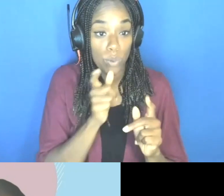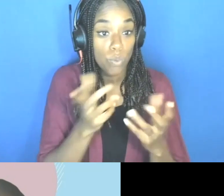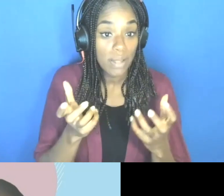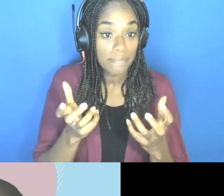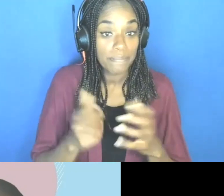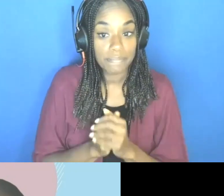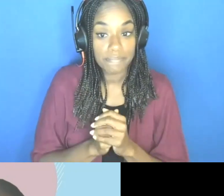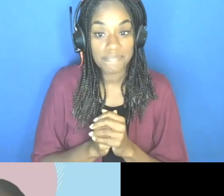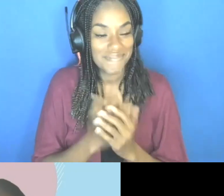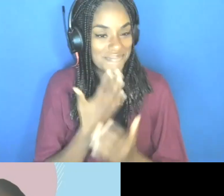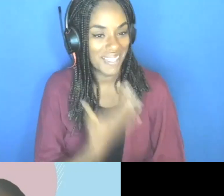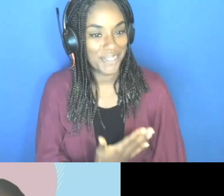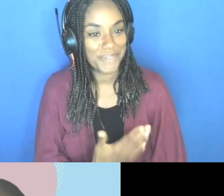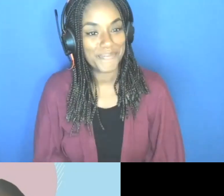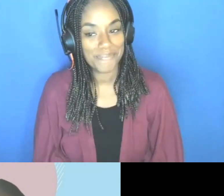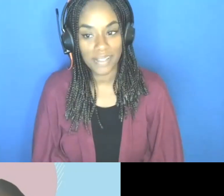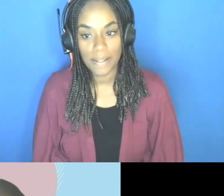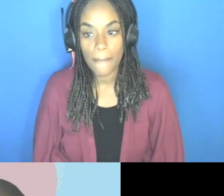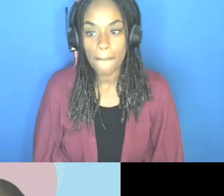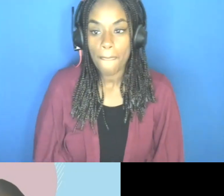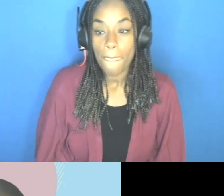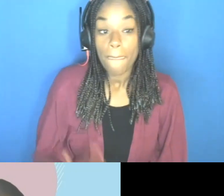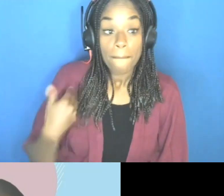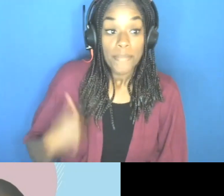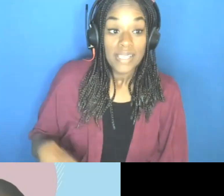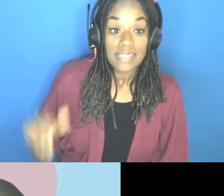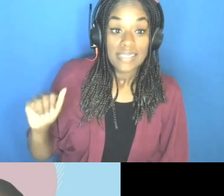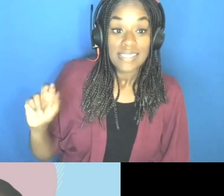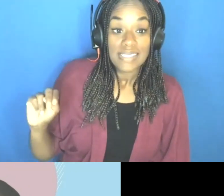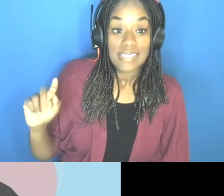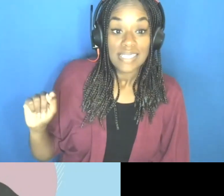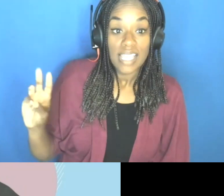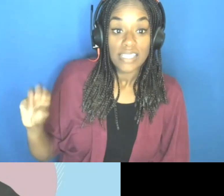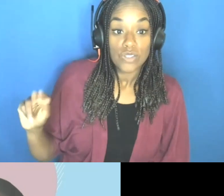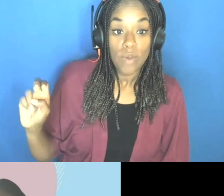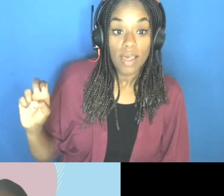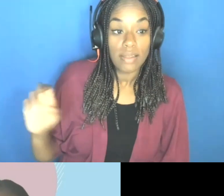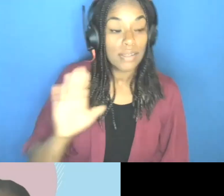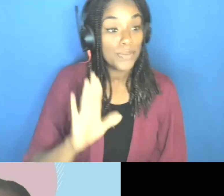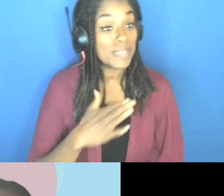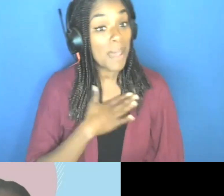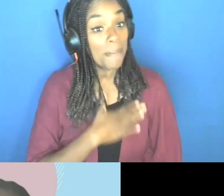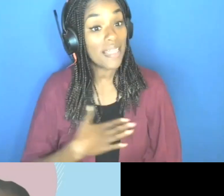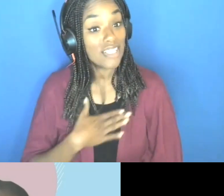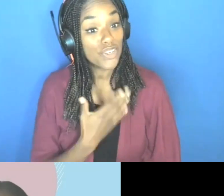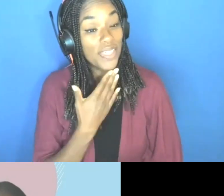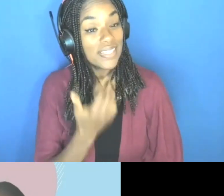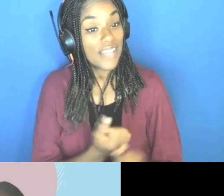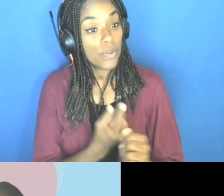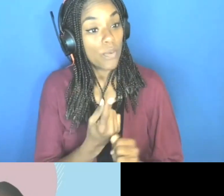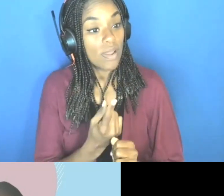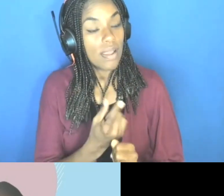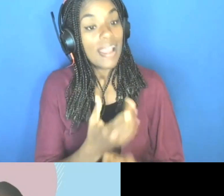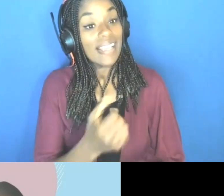Thank you. Thank you so much. Dr. Bassett, this is Antoine. It's my pleasure. Thanks, everybody. Yes. Thank you. And get